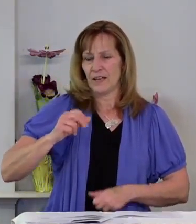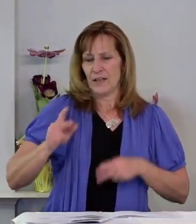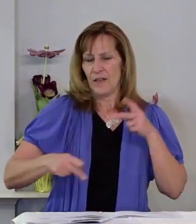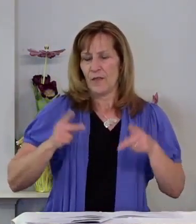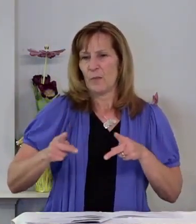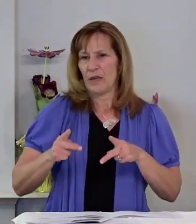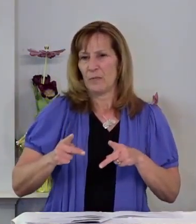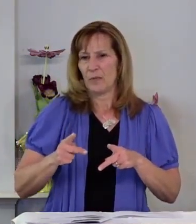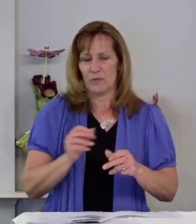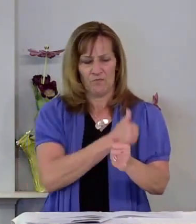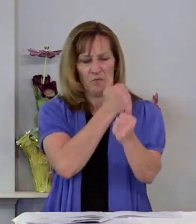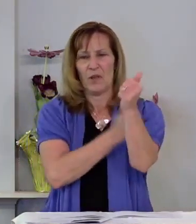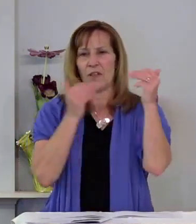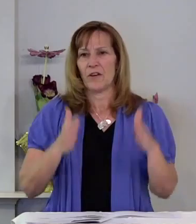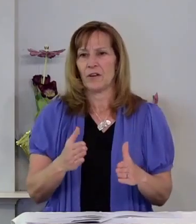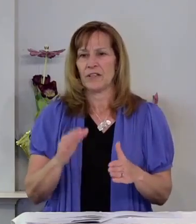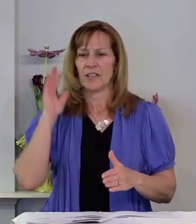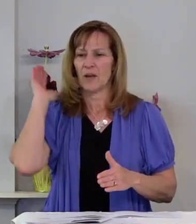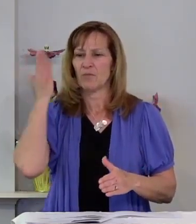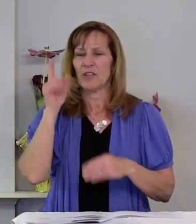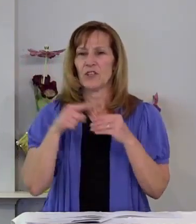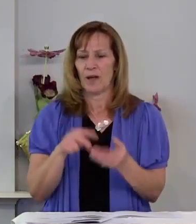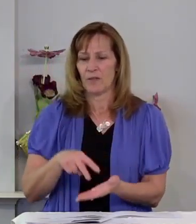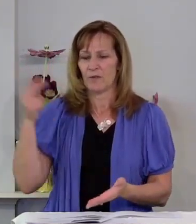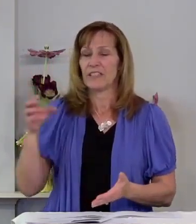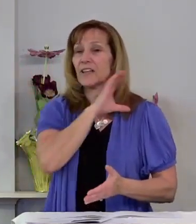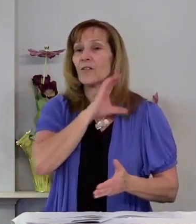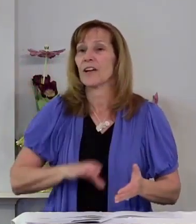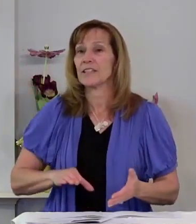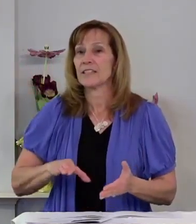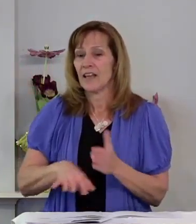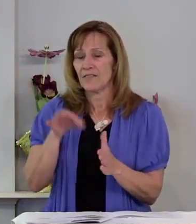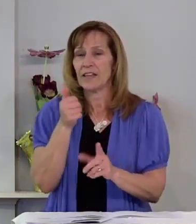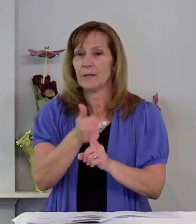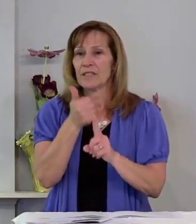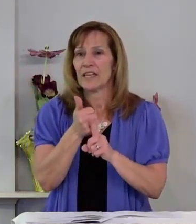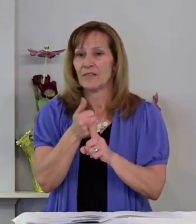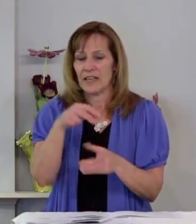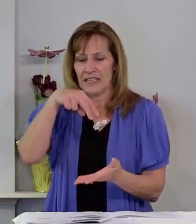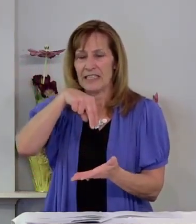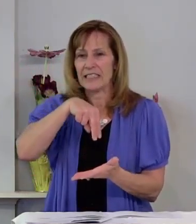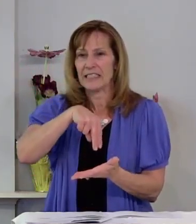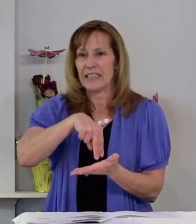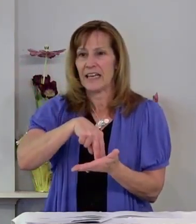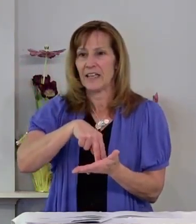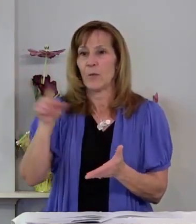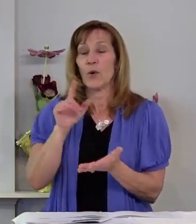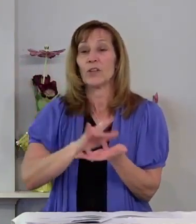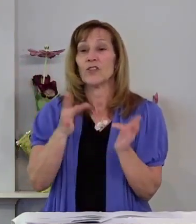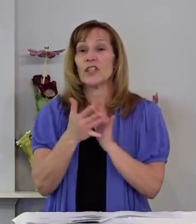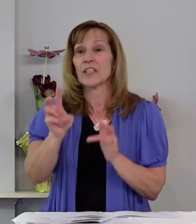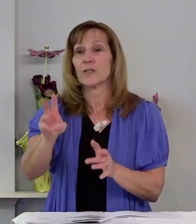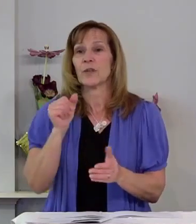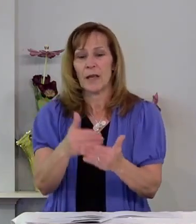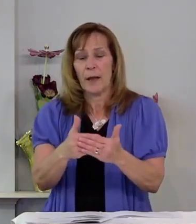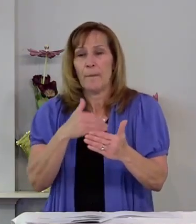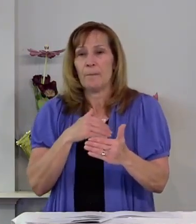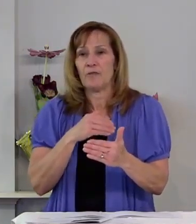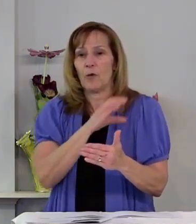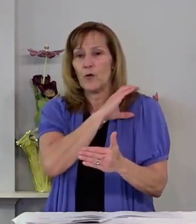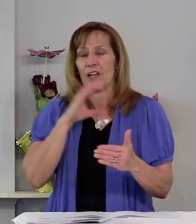preach about the risen Christ, and find themselves standing exactly where he did before the